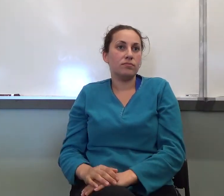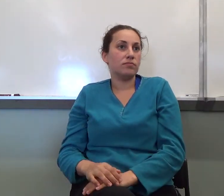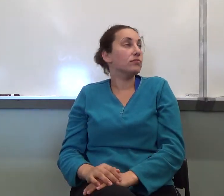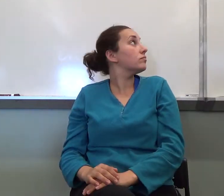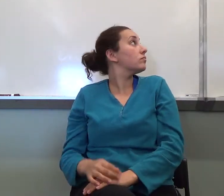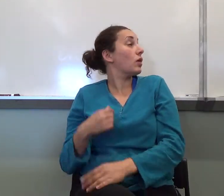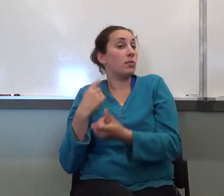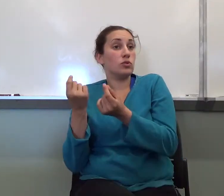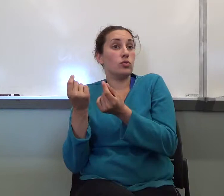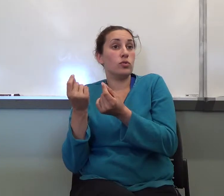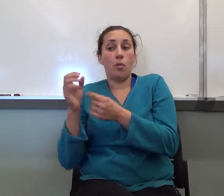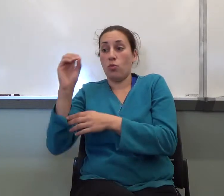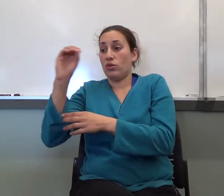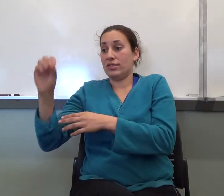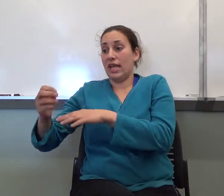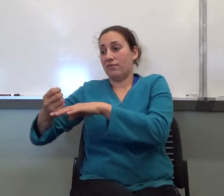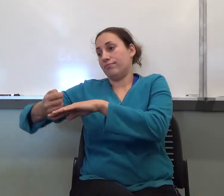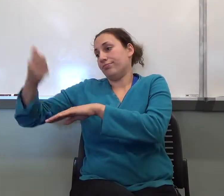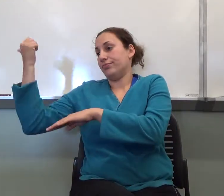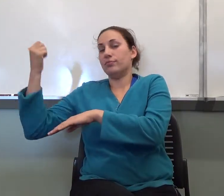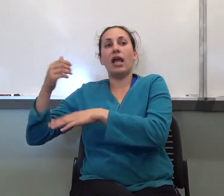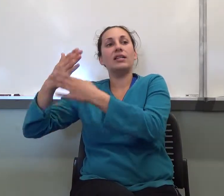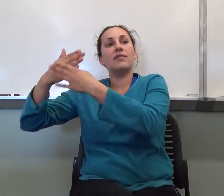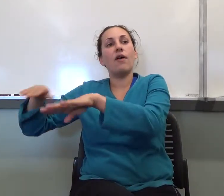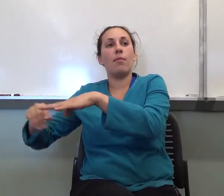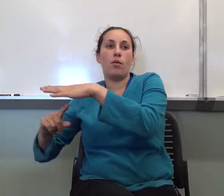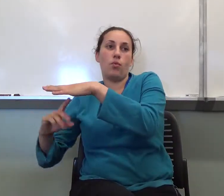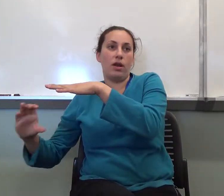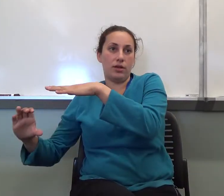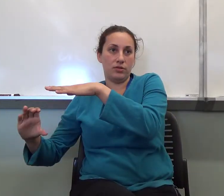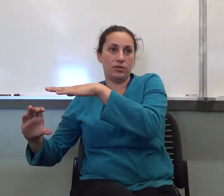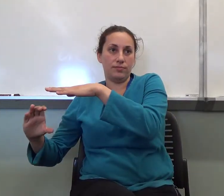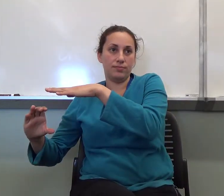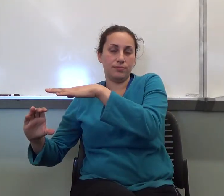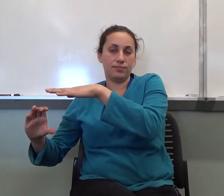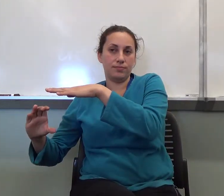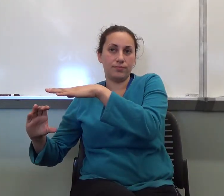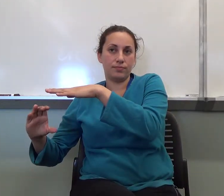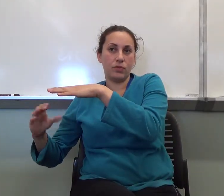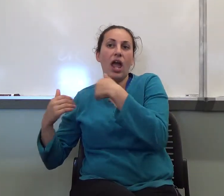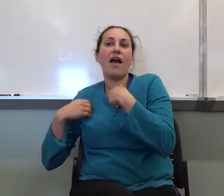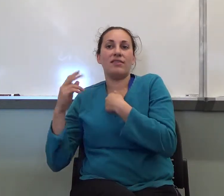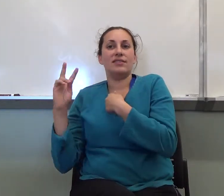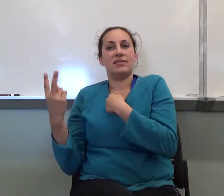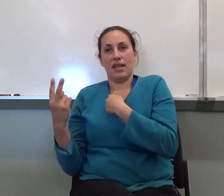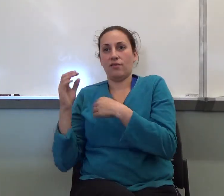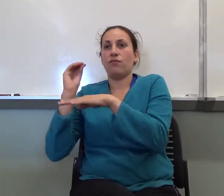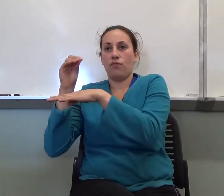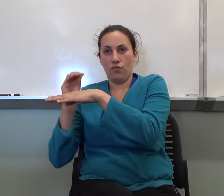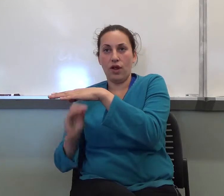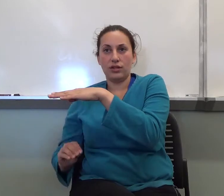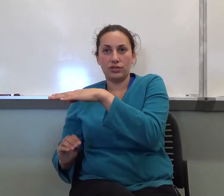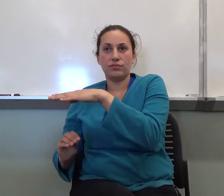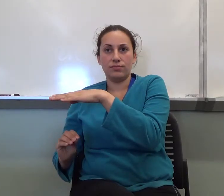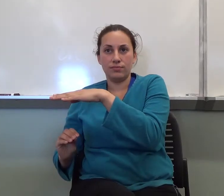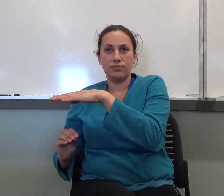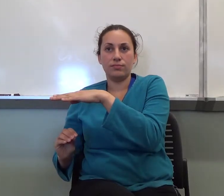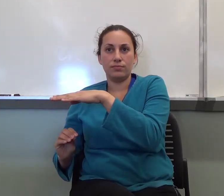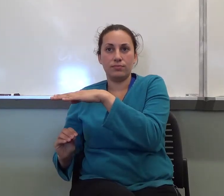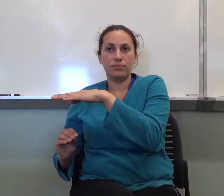do is drop the percent sign and divide by 100. So I get my second fraction by writing the number of the percent divided by